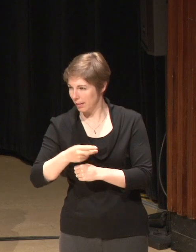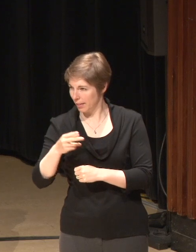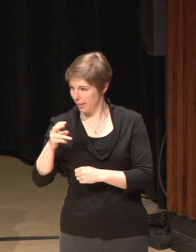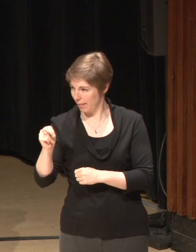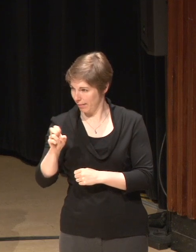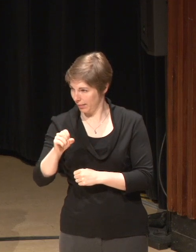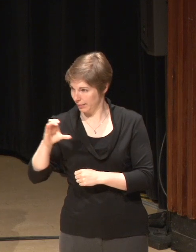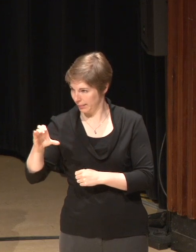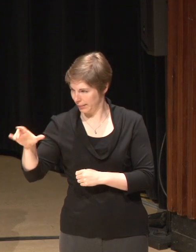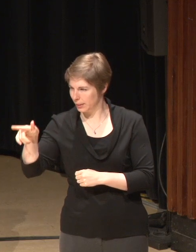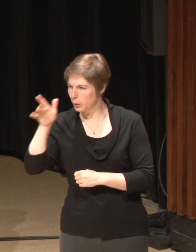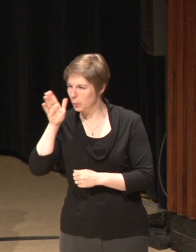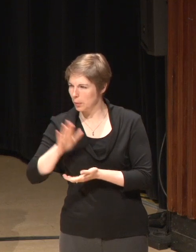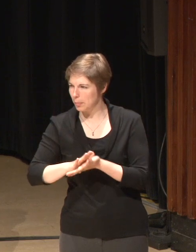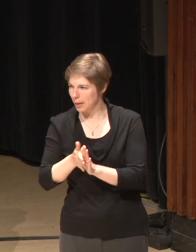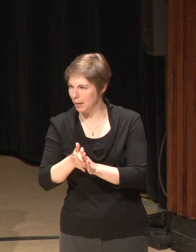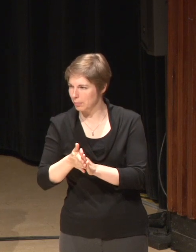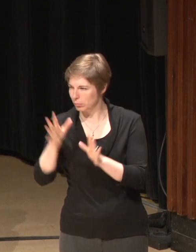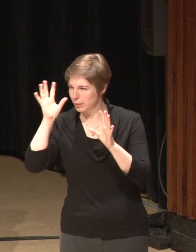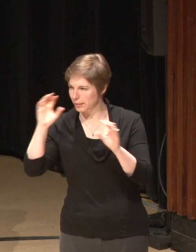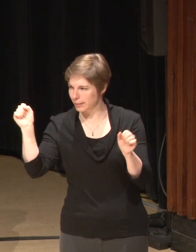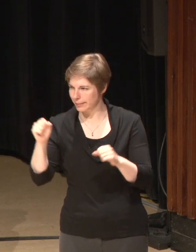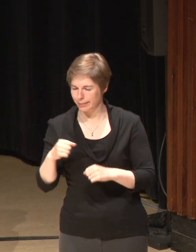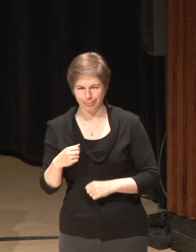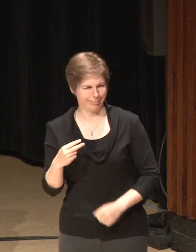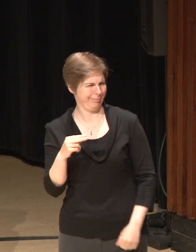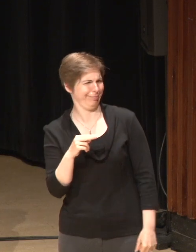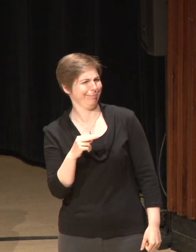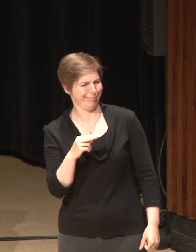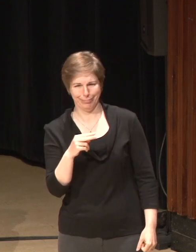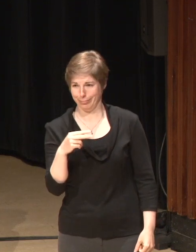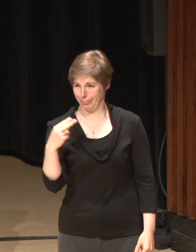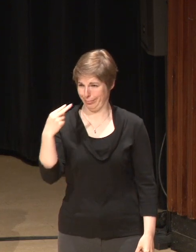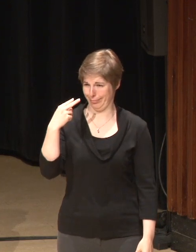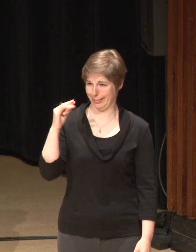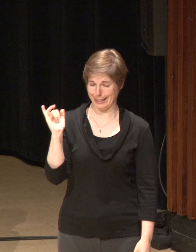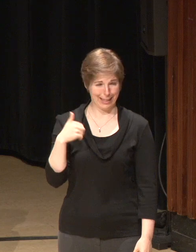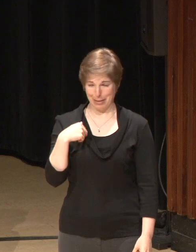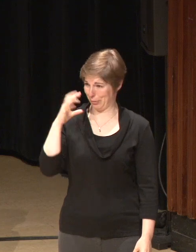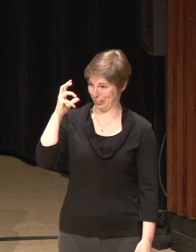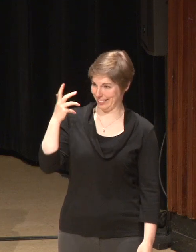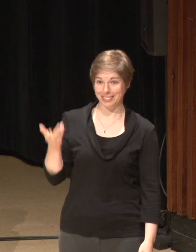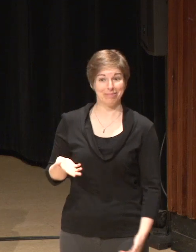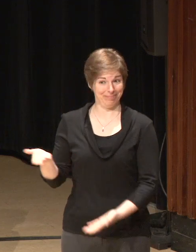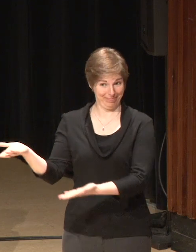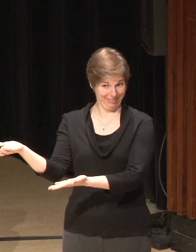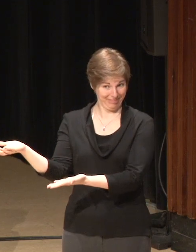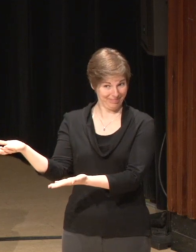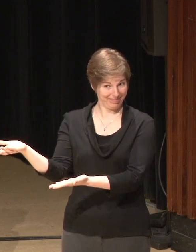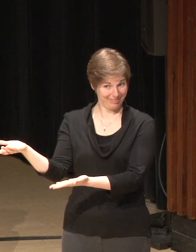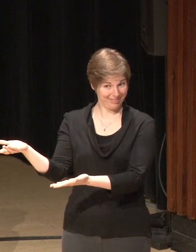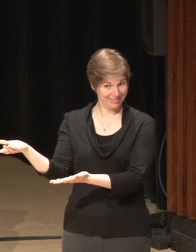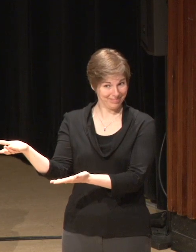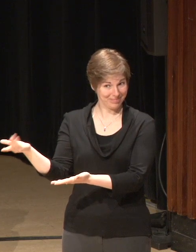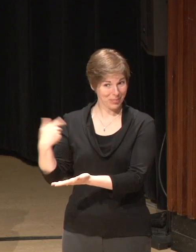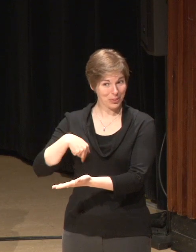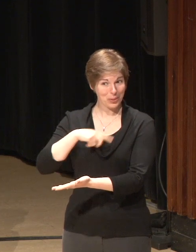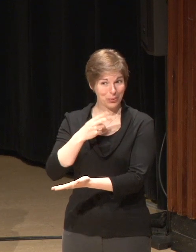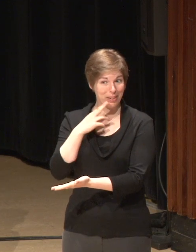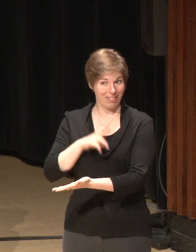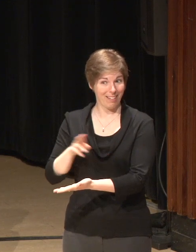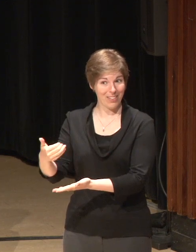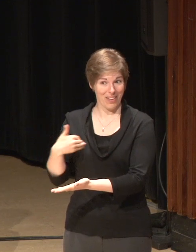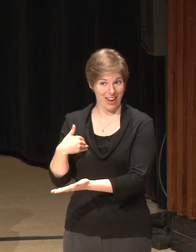looked at me as if I was crazy. There he is, a wonderful president. We are really lucky to have him as